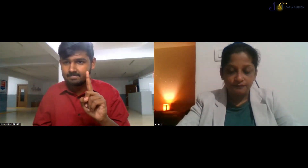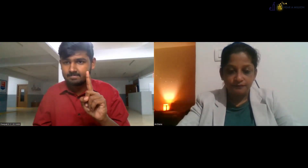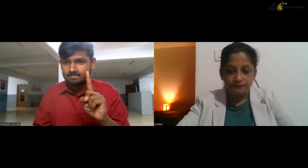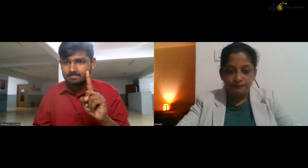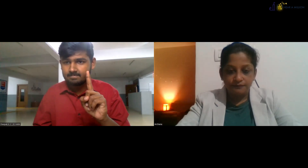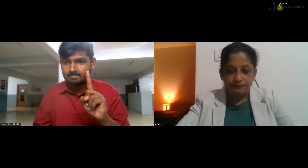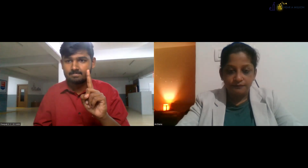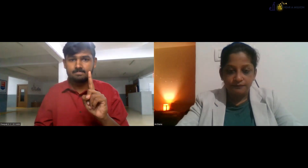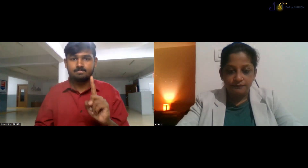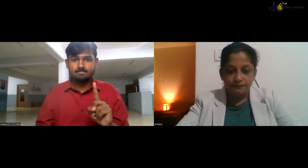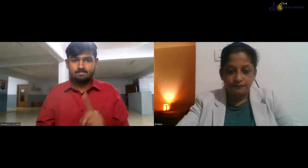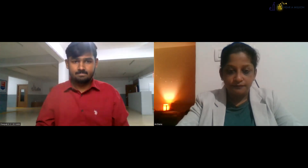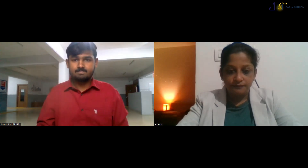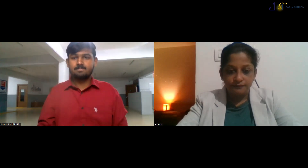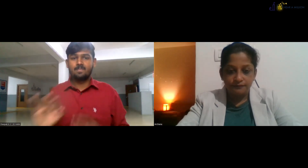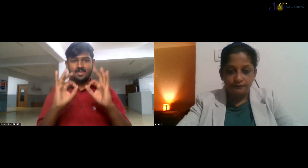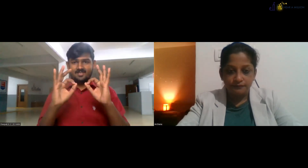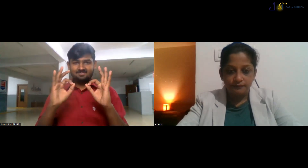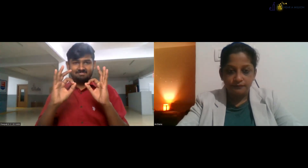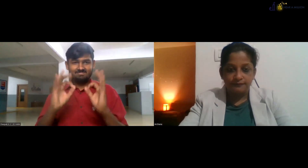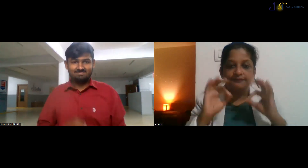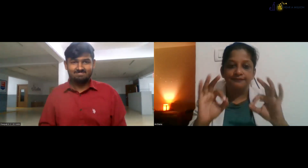Just give me a second.